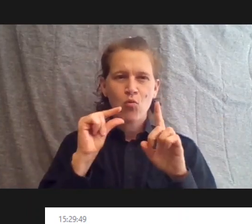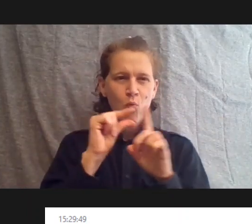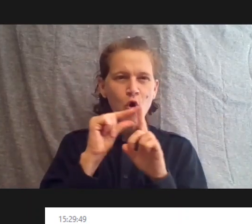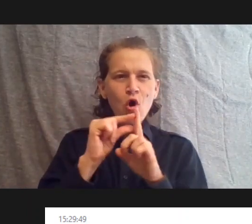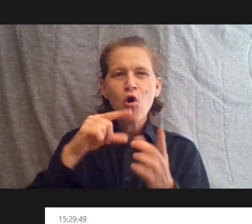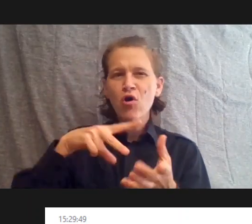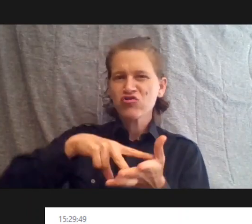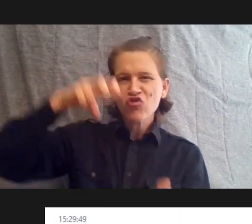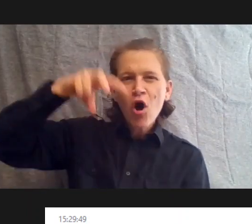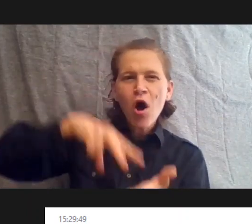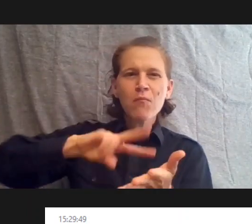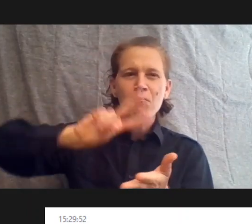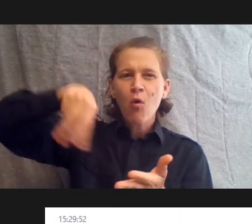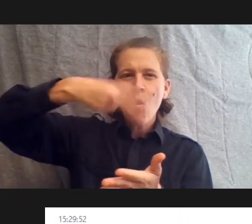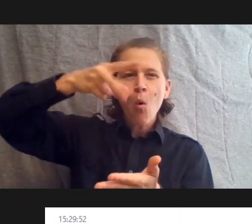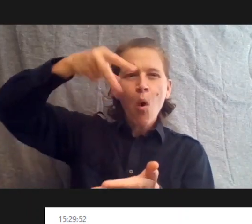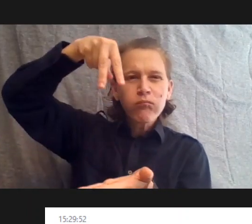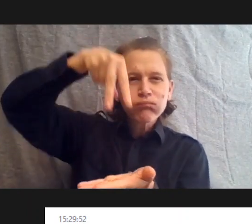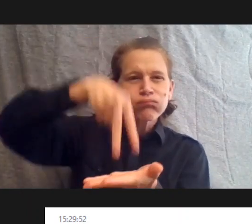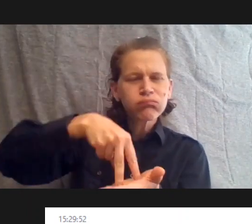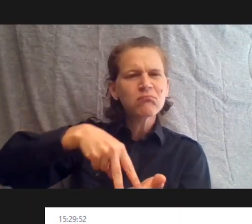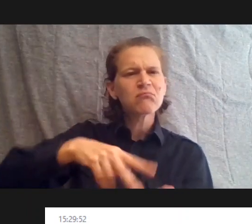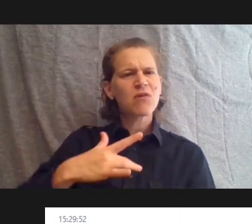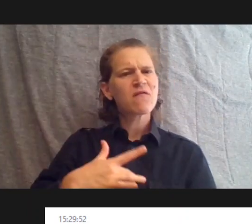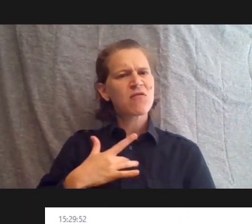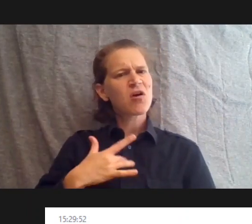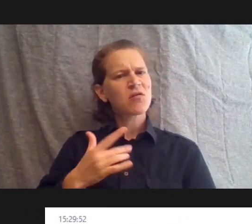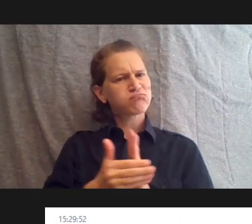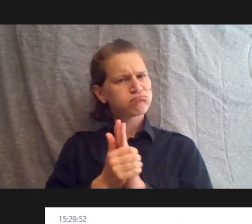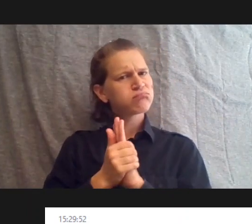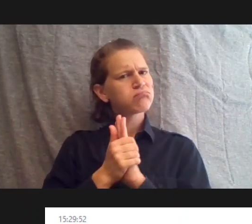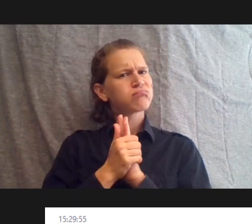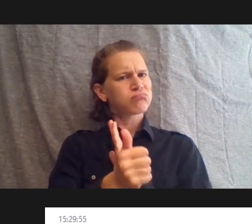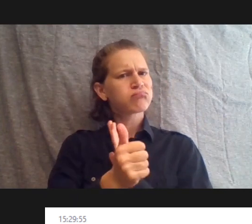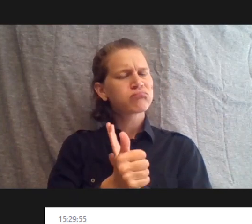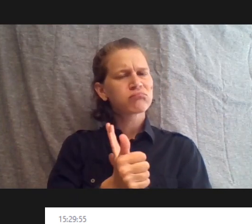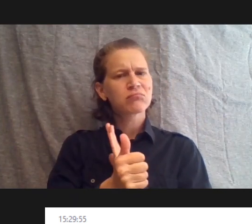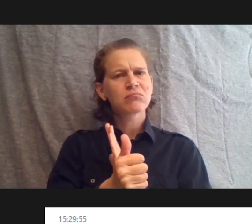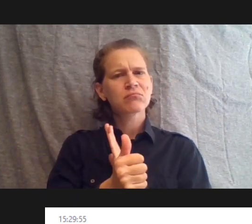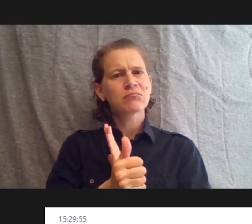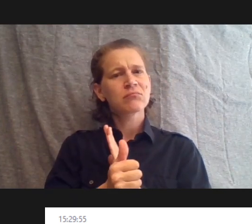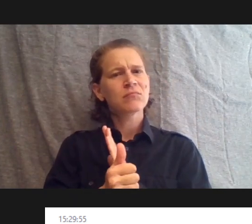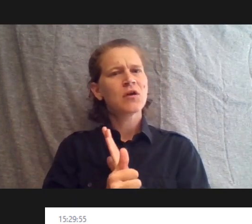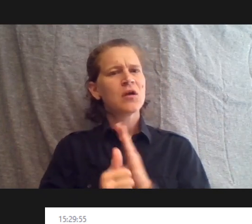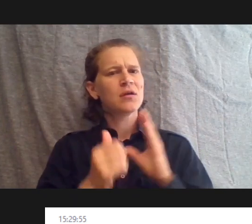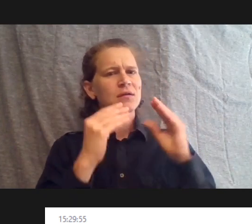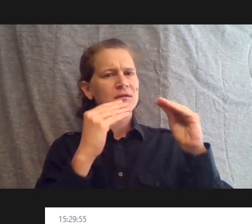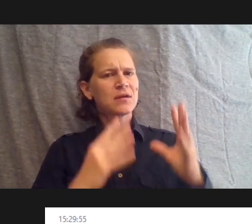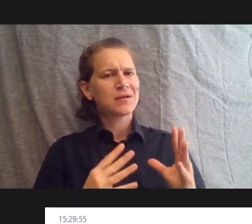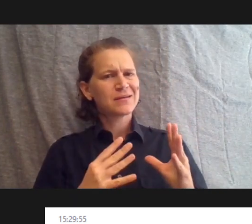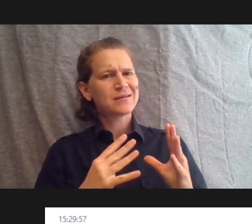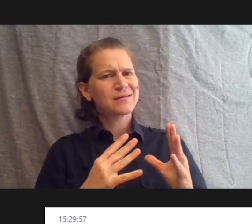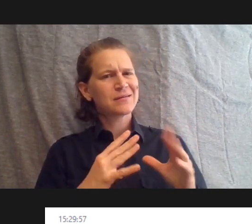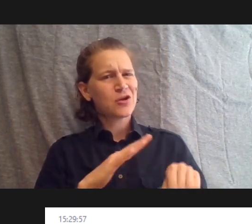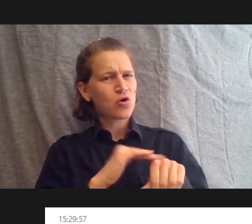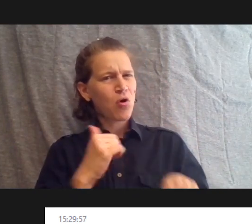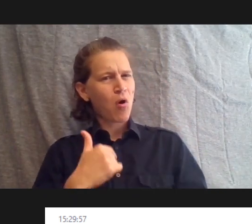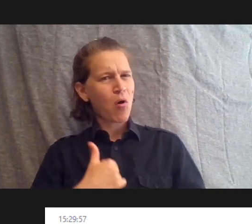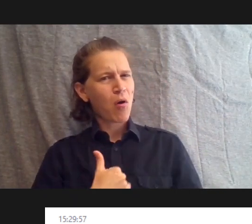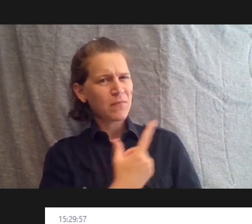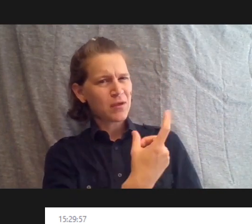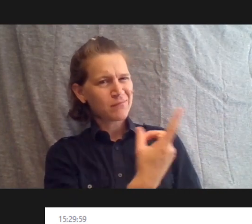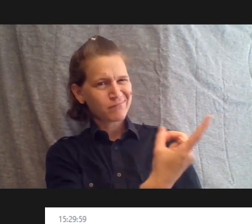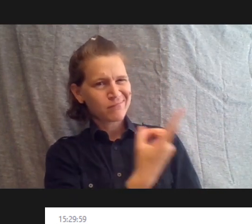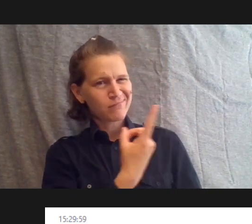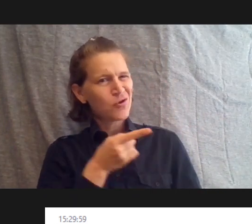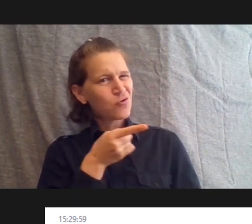flips. I fairly felt qualified. The instructor called me aside. You're good, but